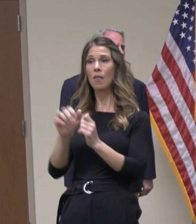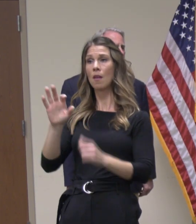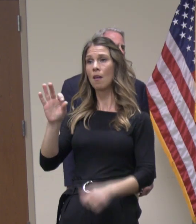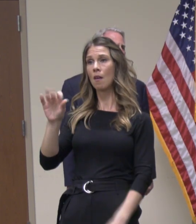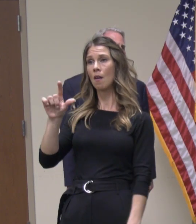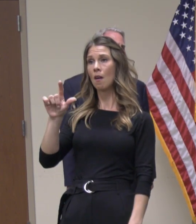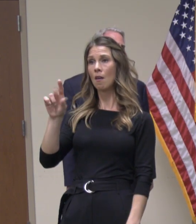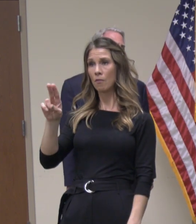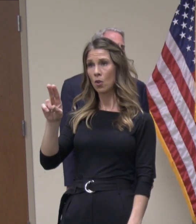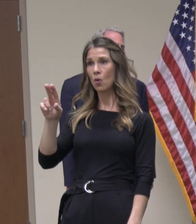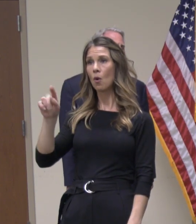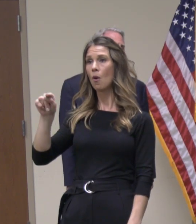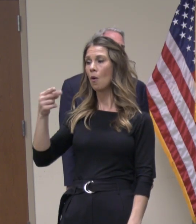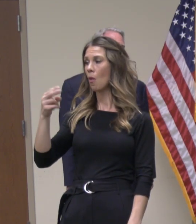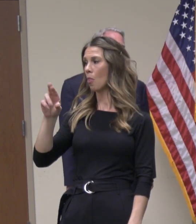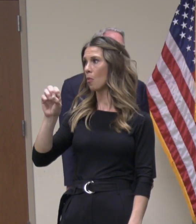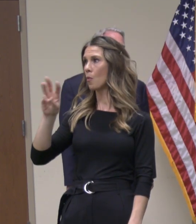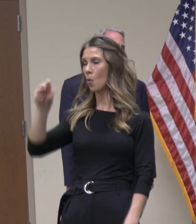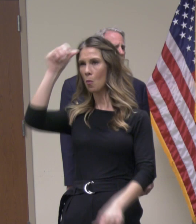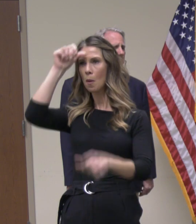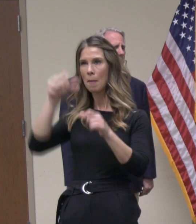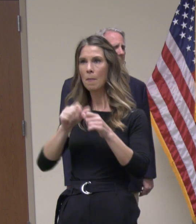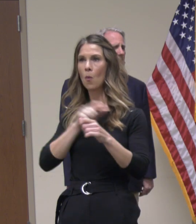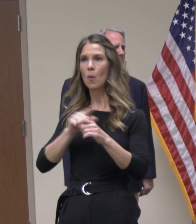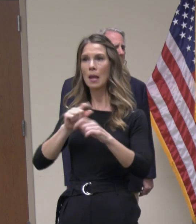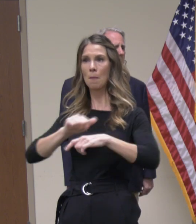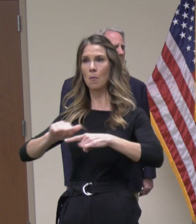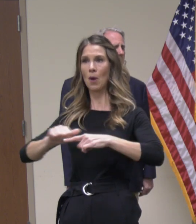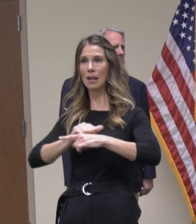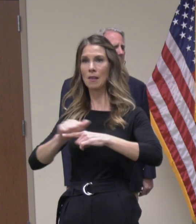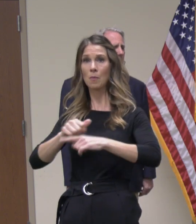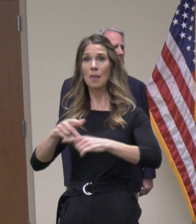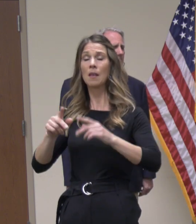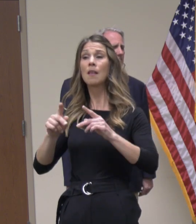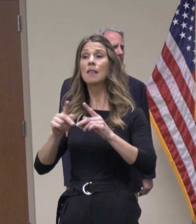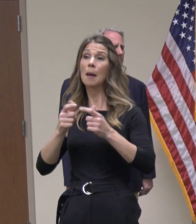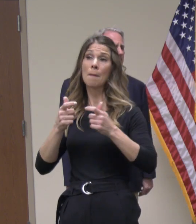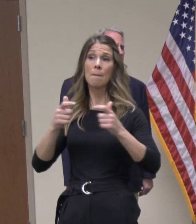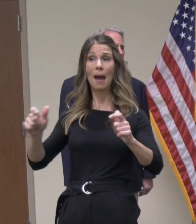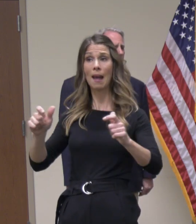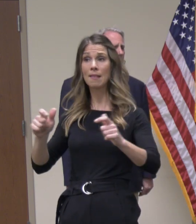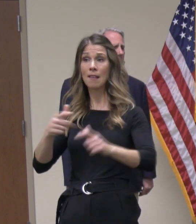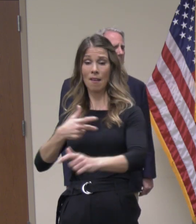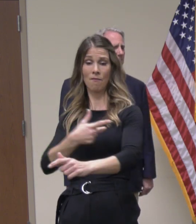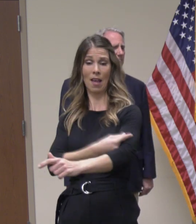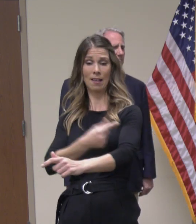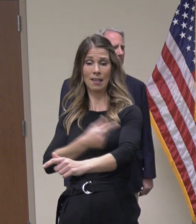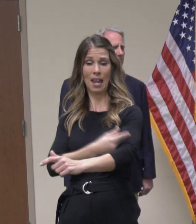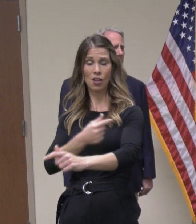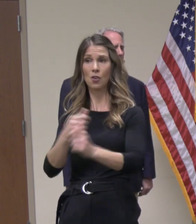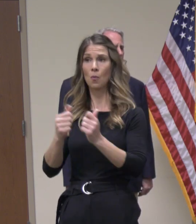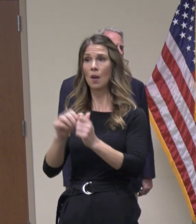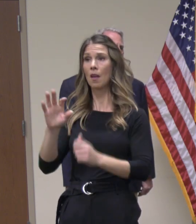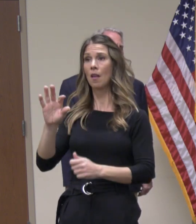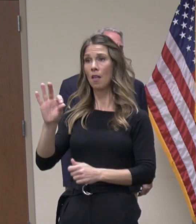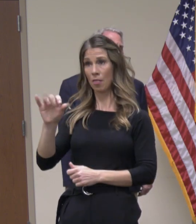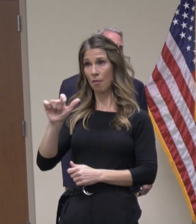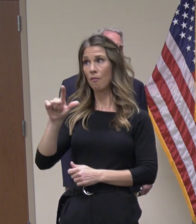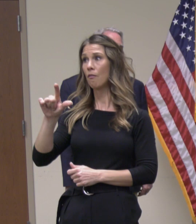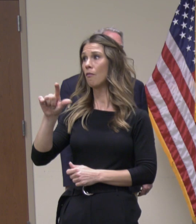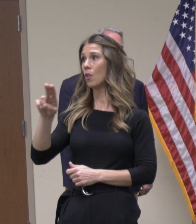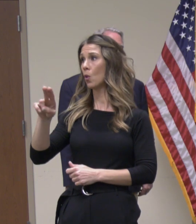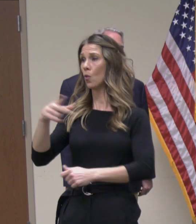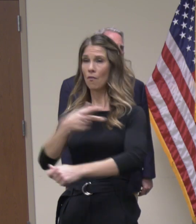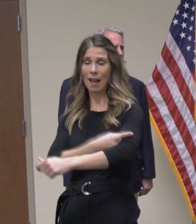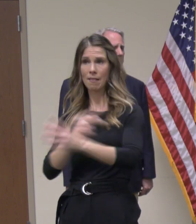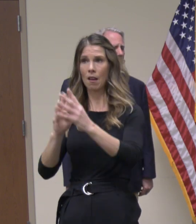we practiced doing that mass vaccination effort with flu vaccine. That was in partnership with the hospital and with public